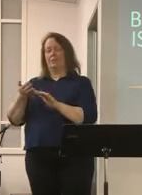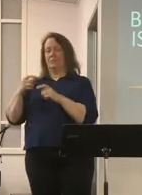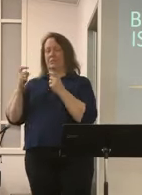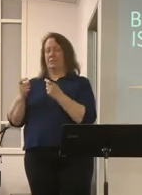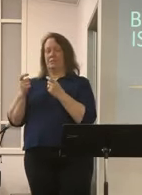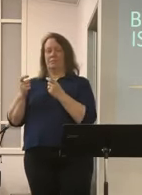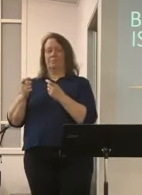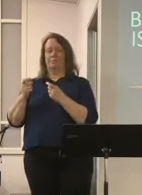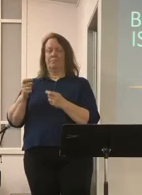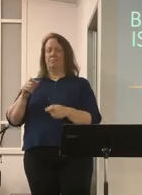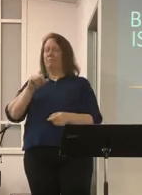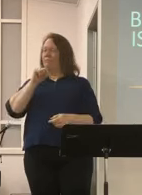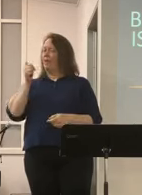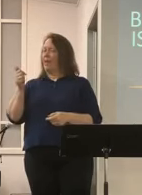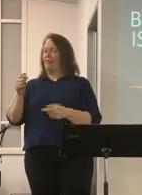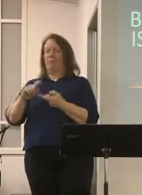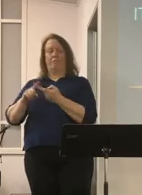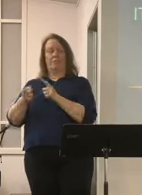friends.